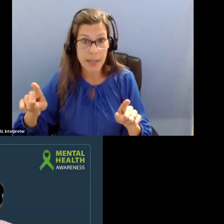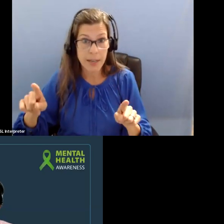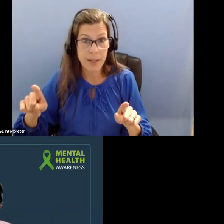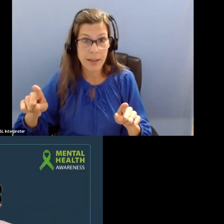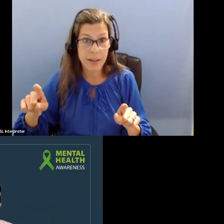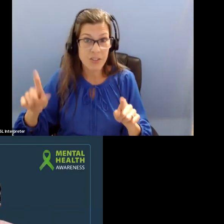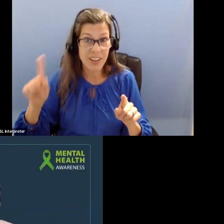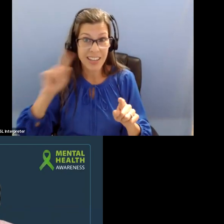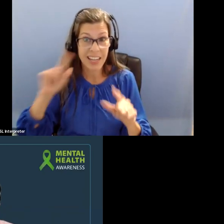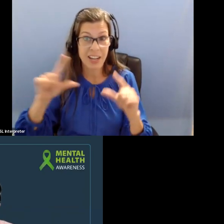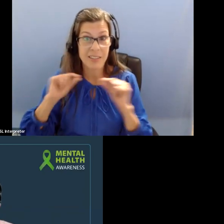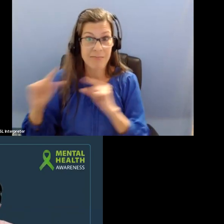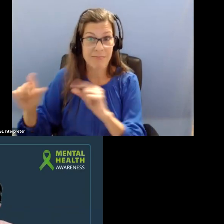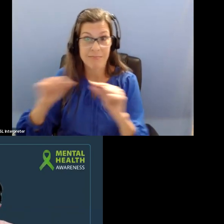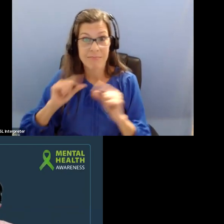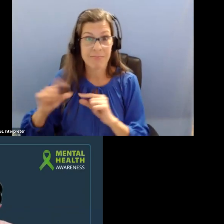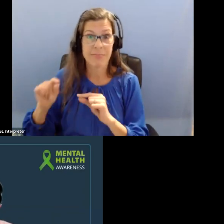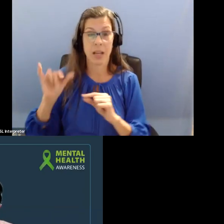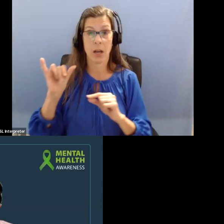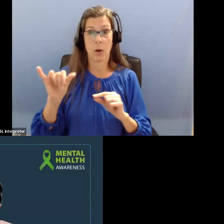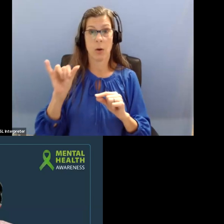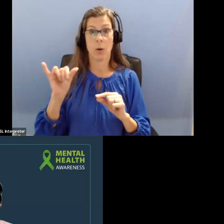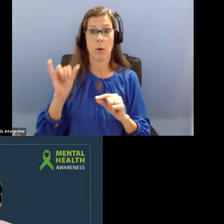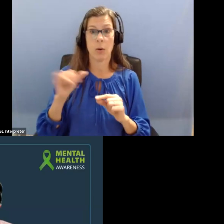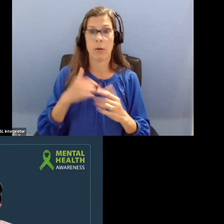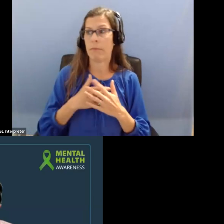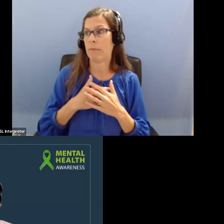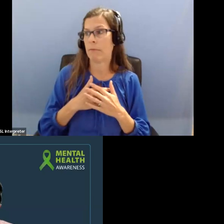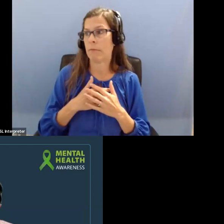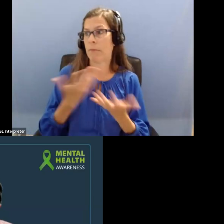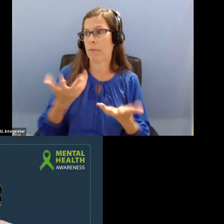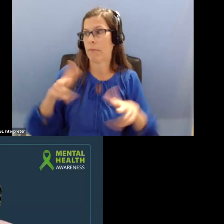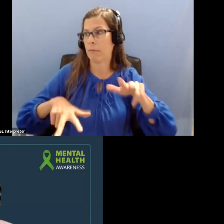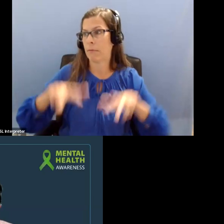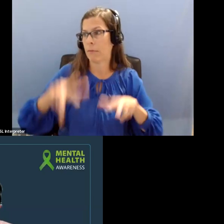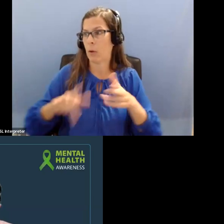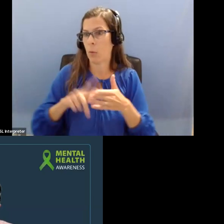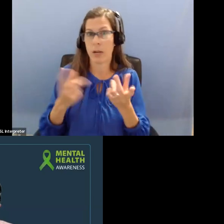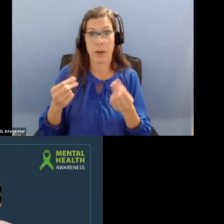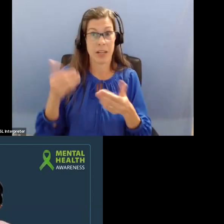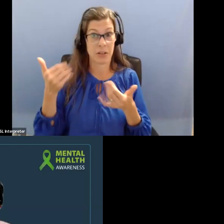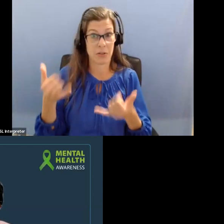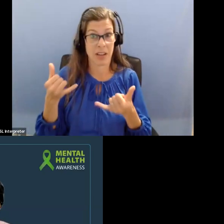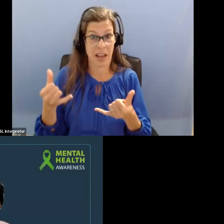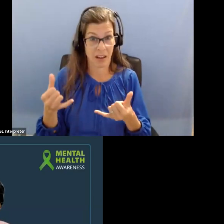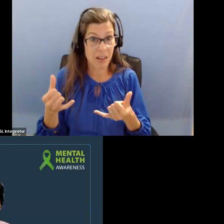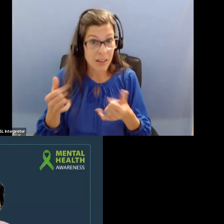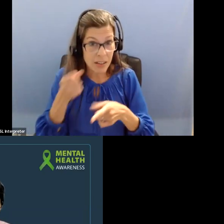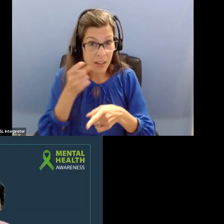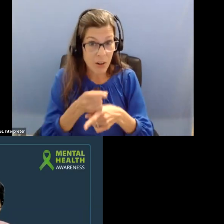know, then you're left to think, well, what do I do now? Did I catch all that?